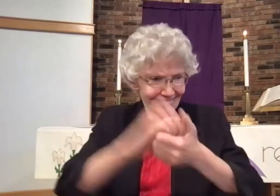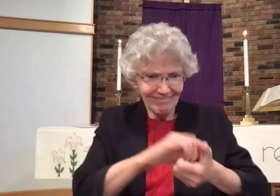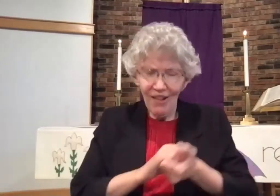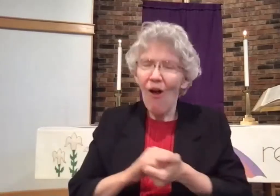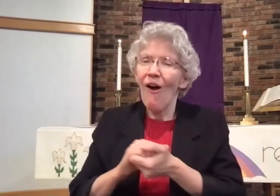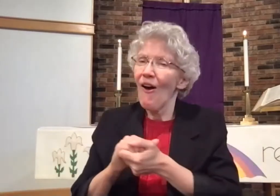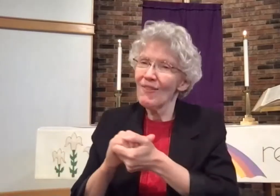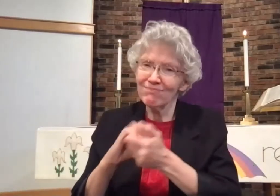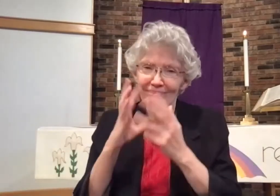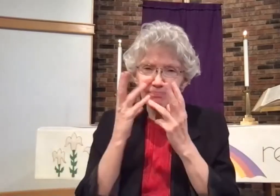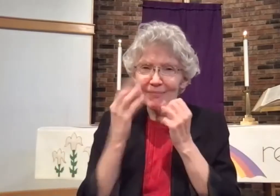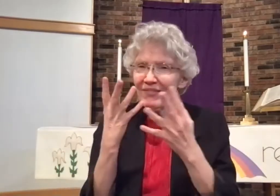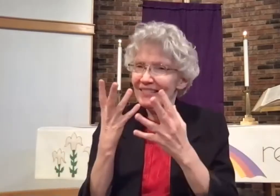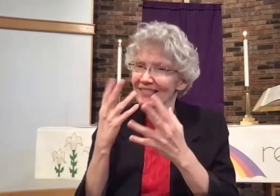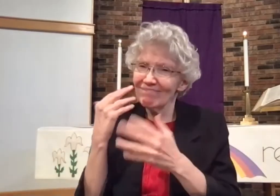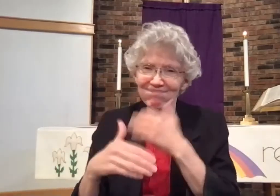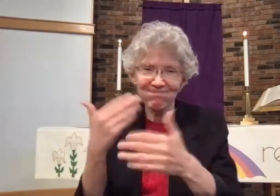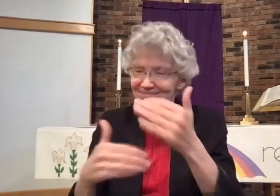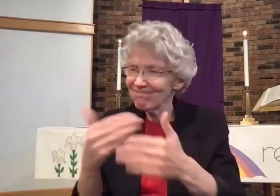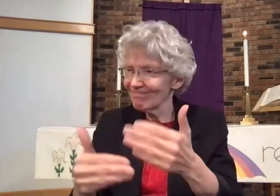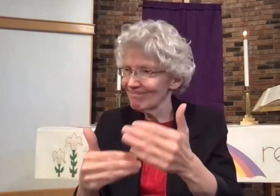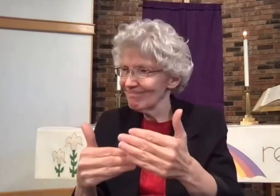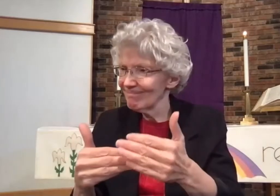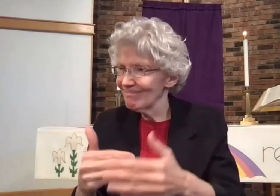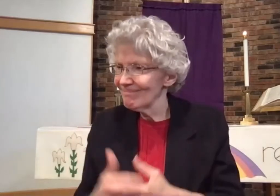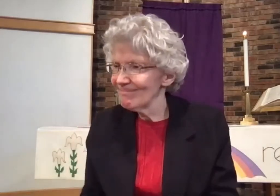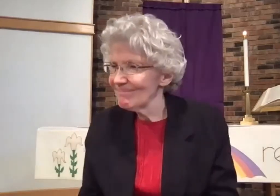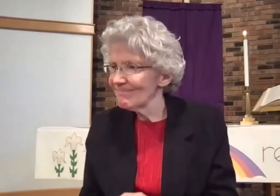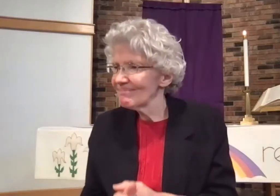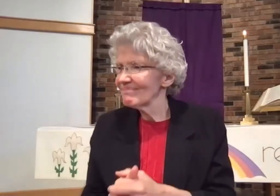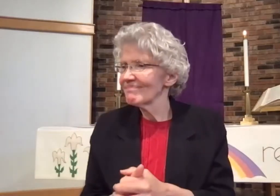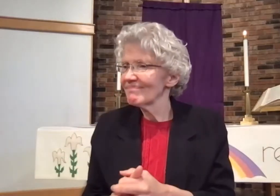We can do together what alone we cannot.